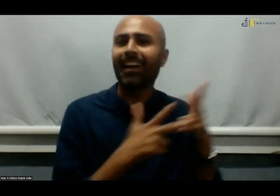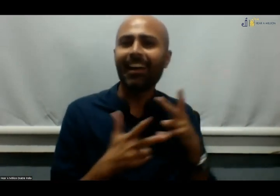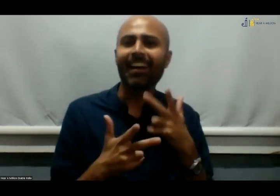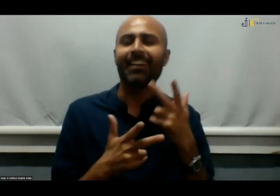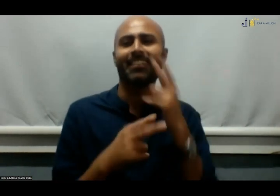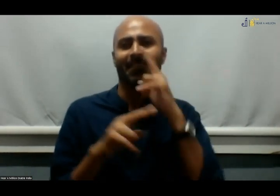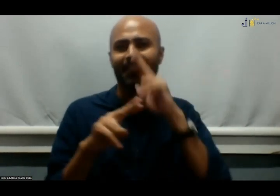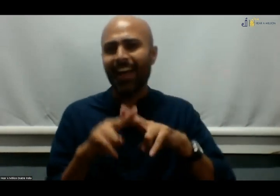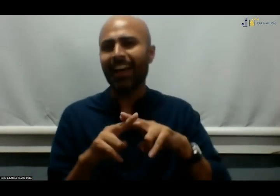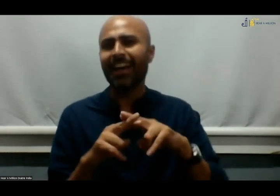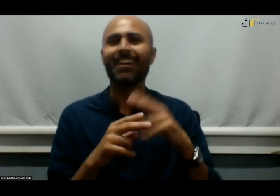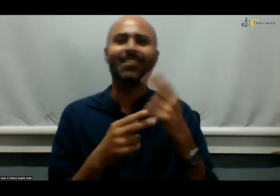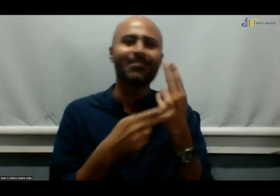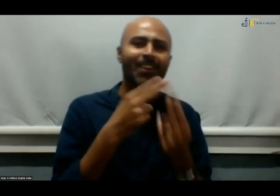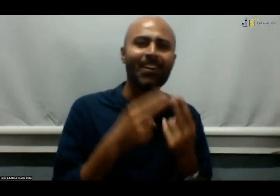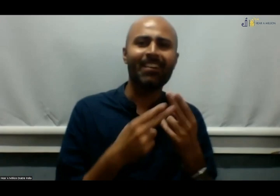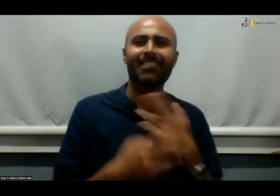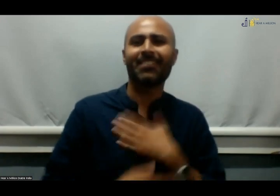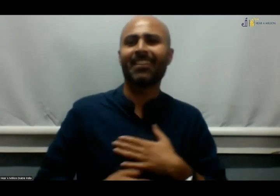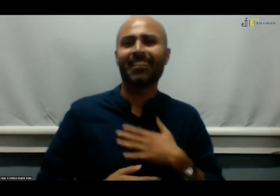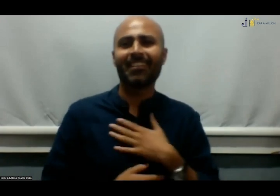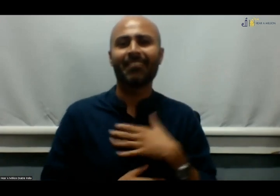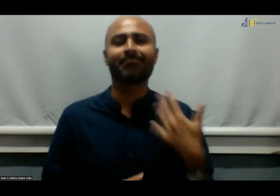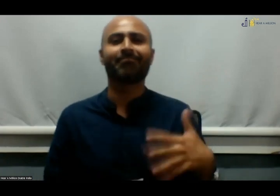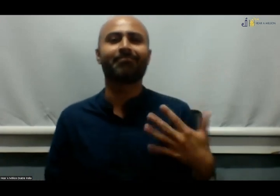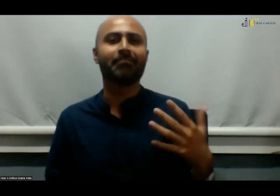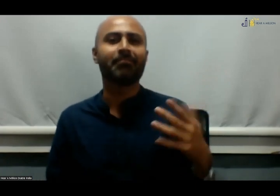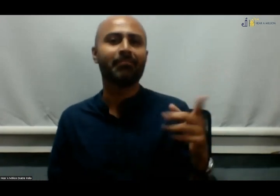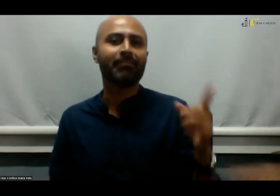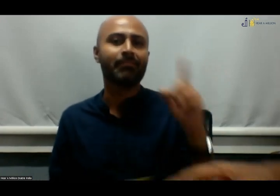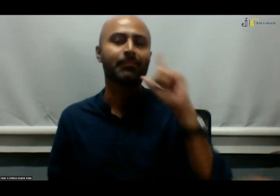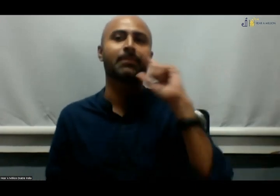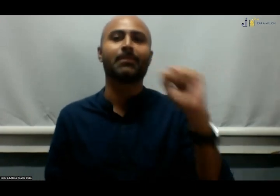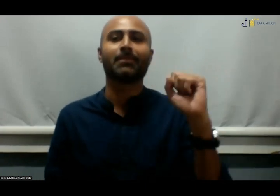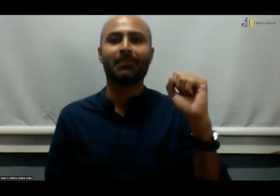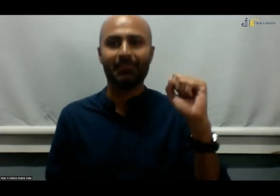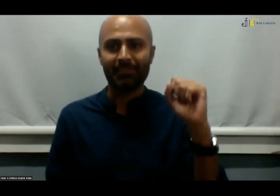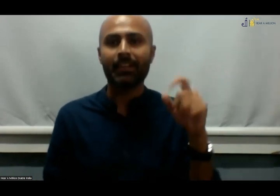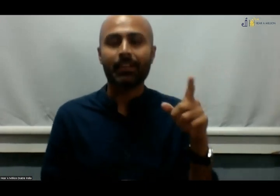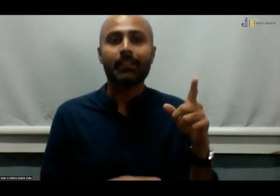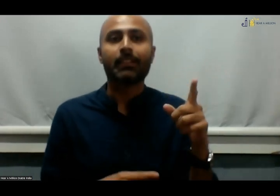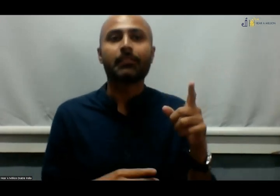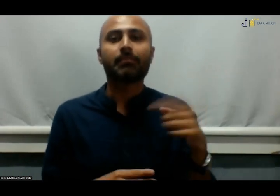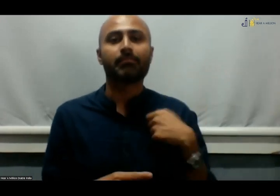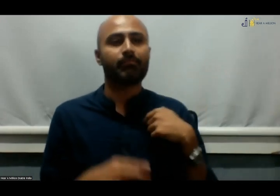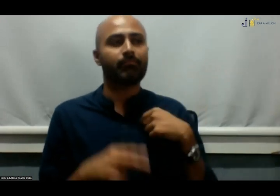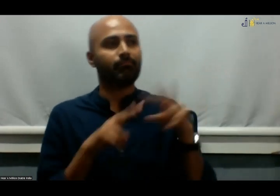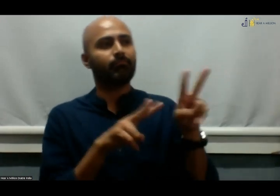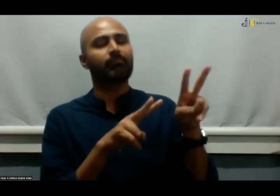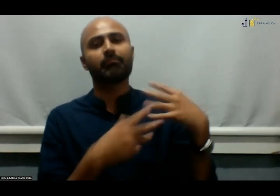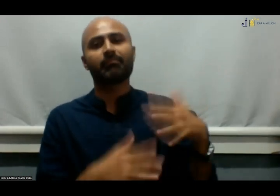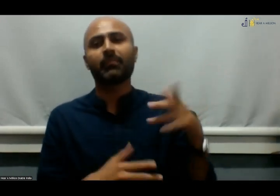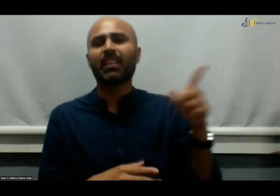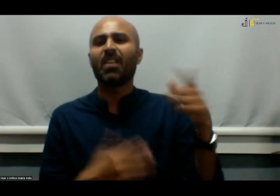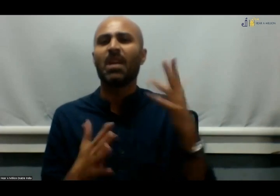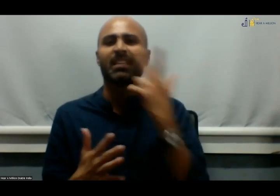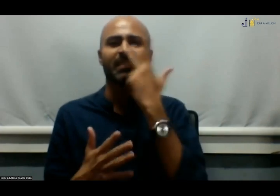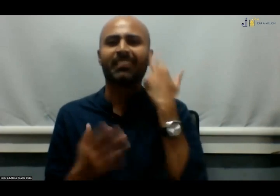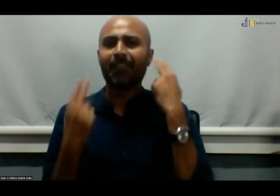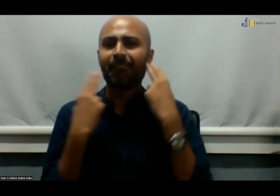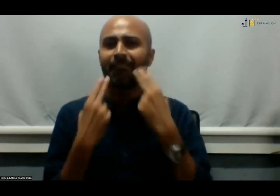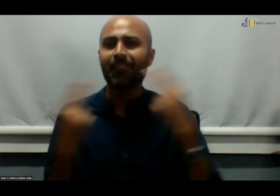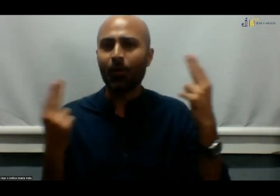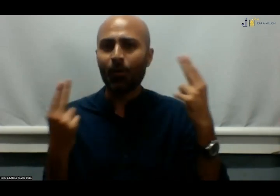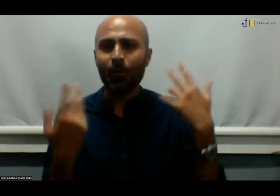and we had talks, we had any fun chats together, and that I will never forget.